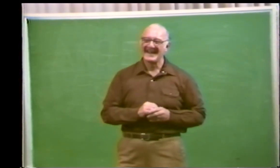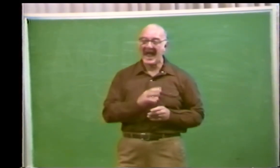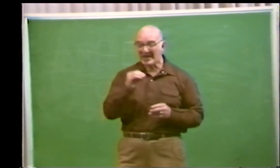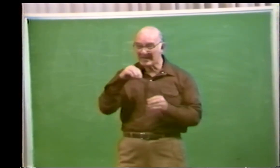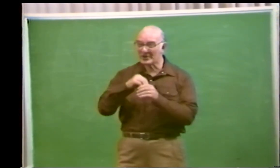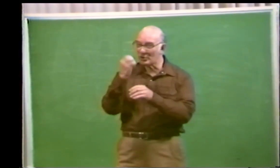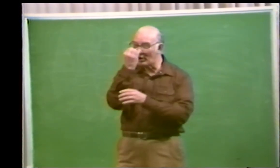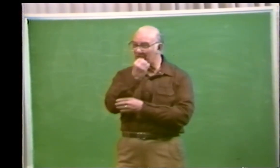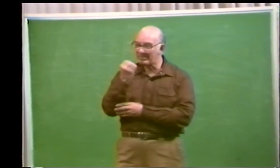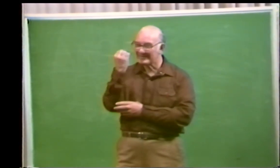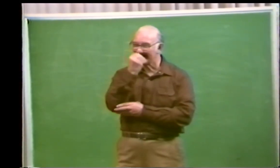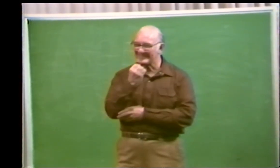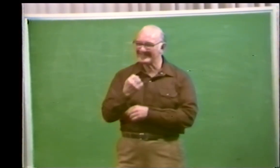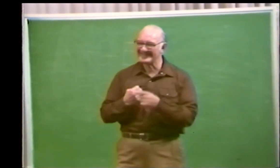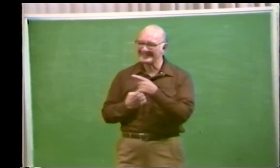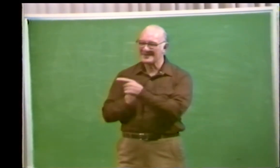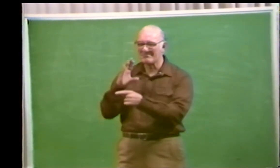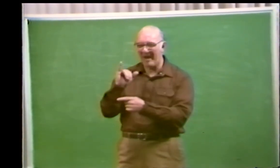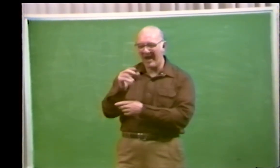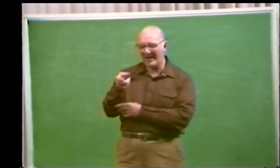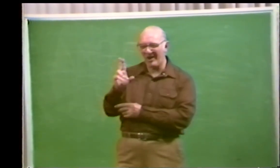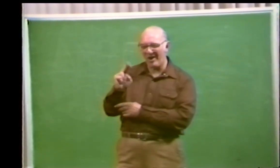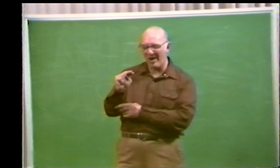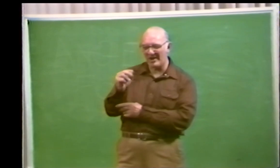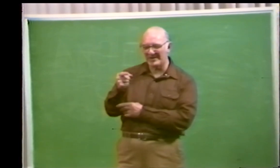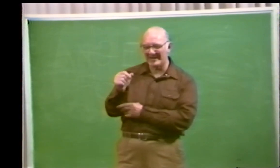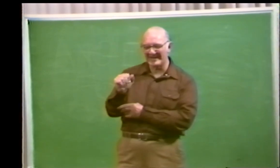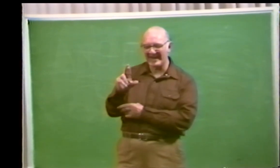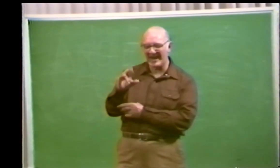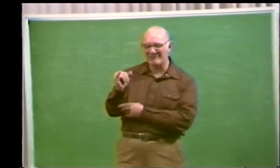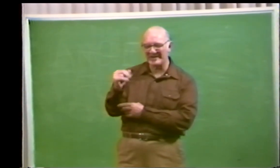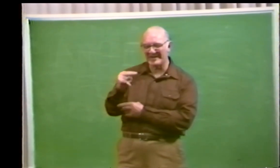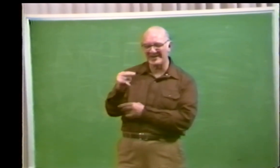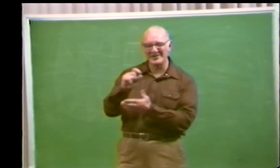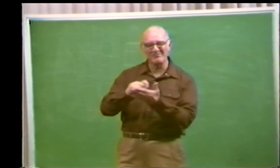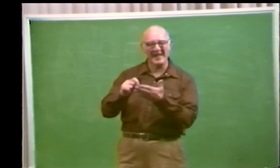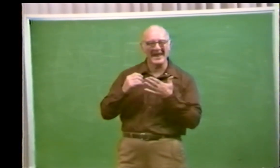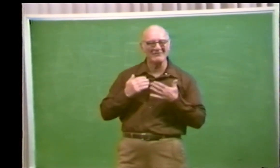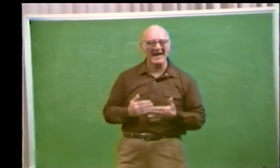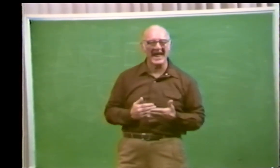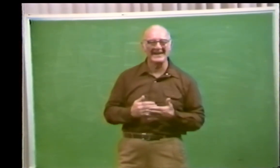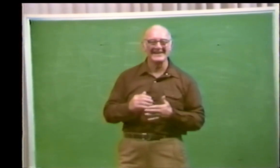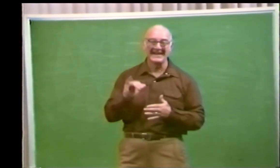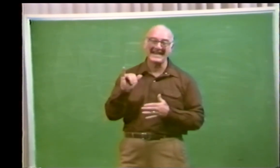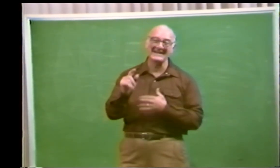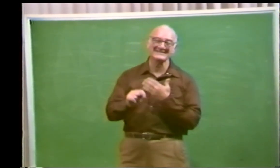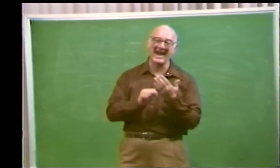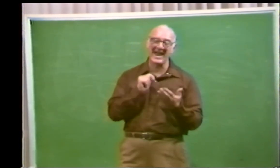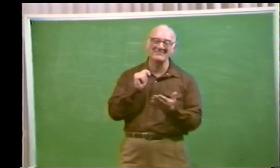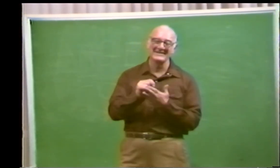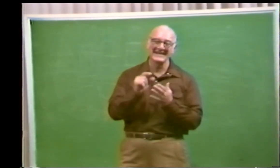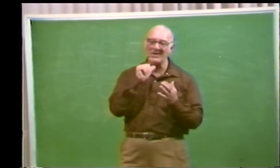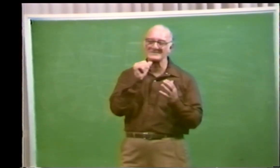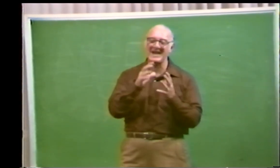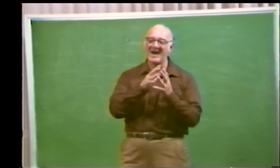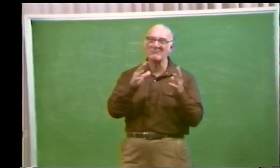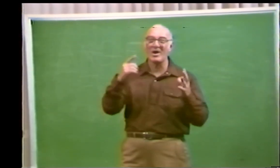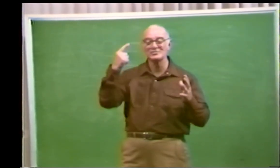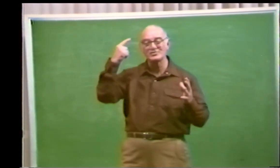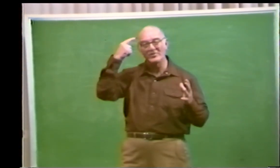and in Europe. By Hungarian playwright, that time there was not much